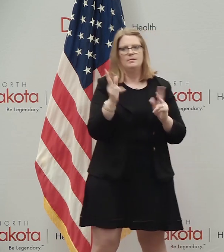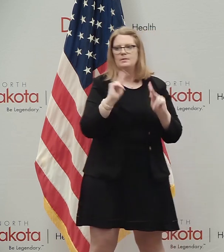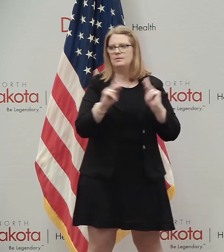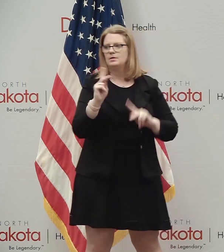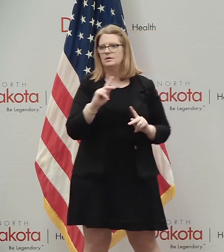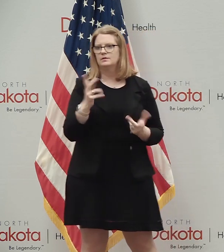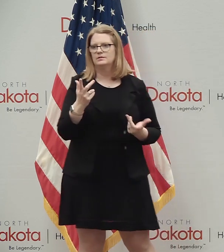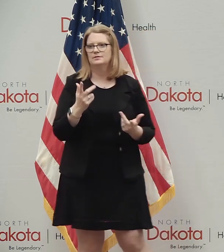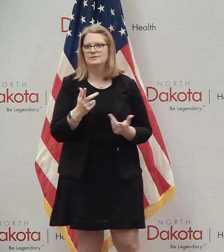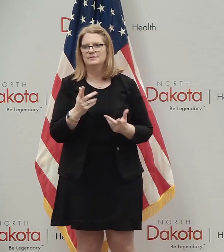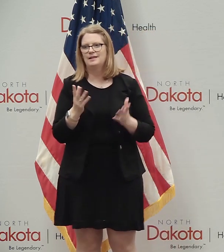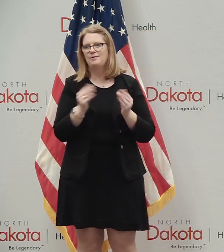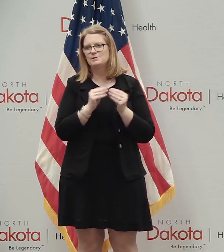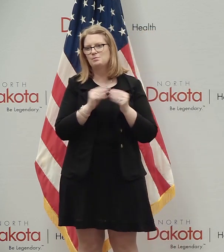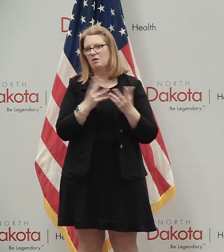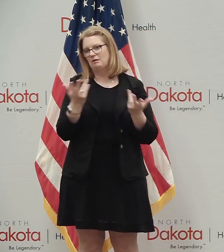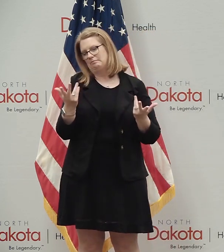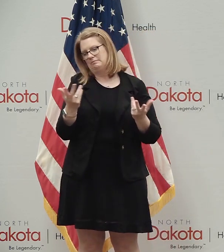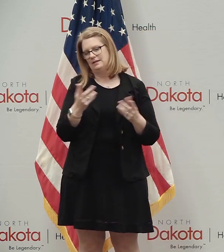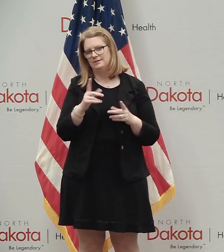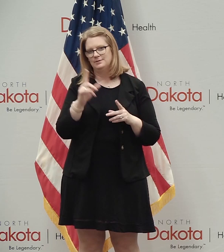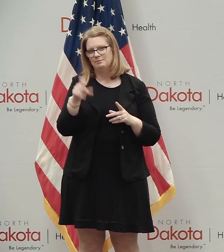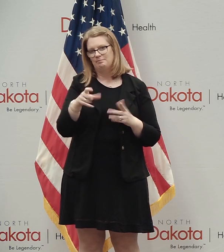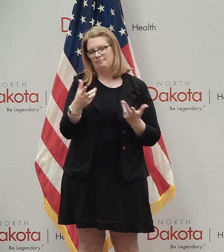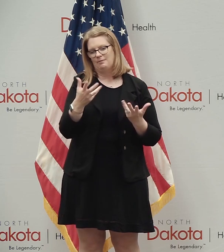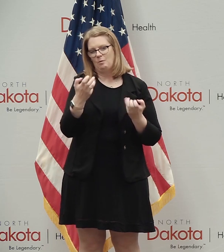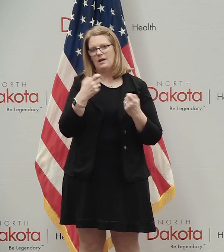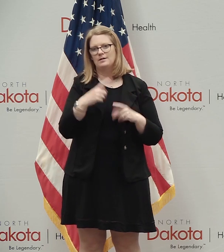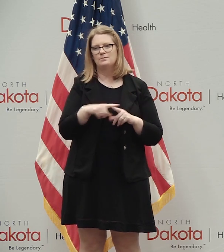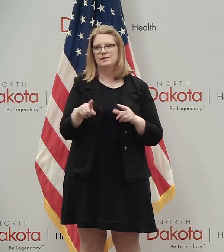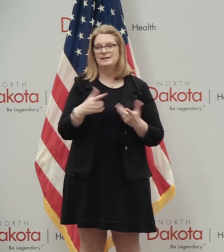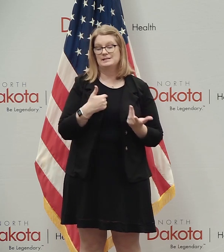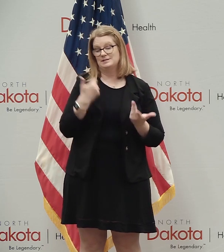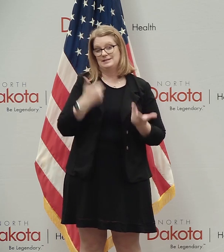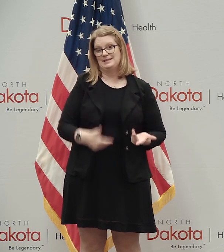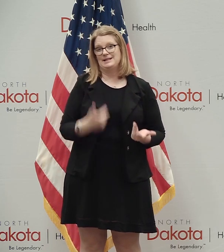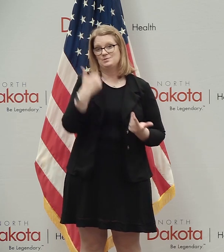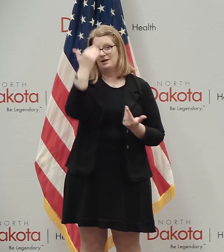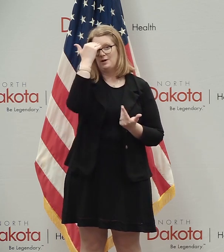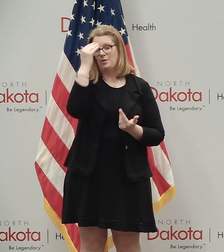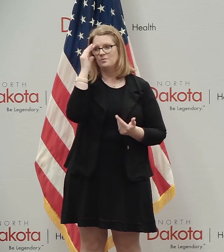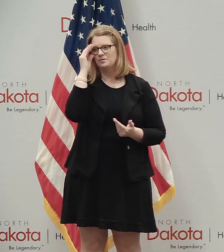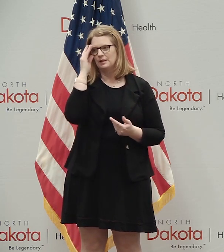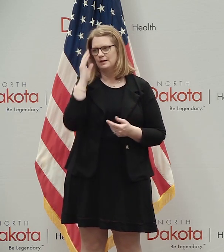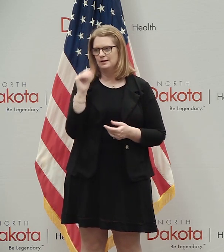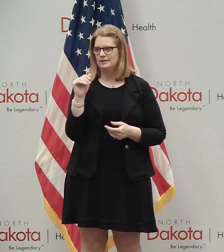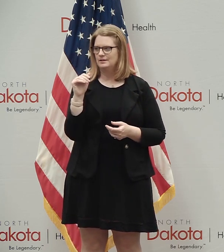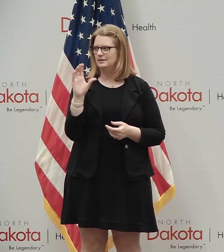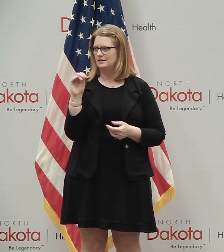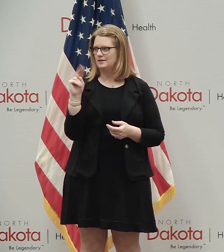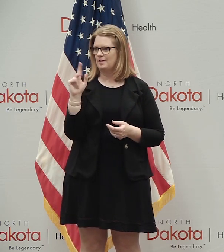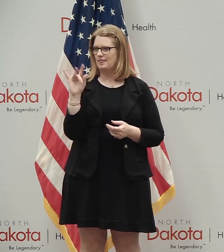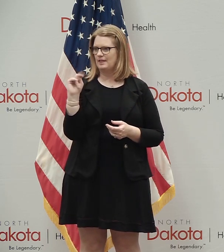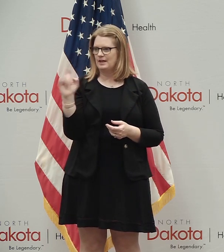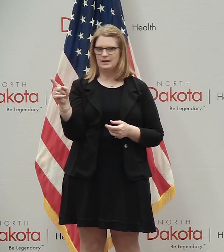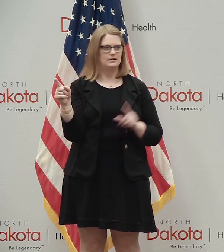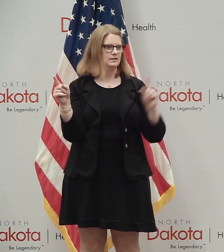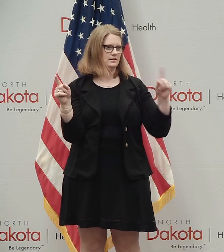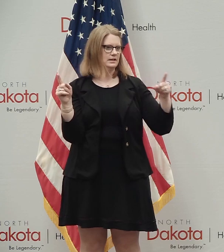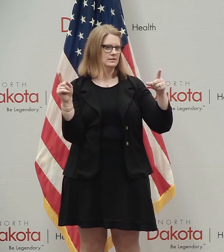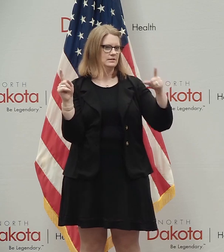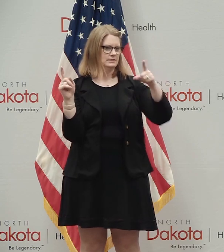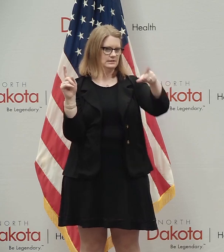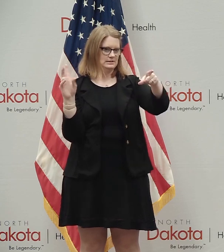That was more than you asked for, probably, but it's all I know right now. We're going to go online, and then we're going to